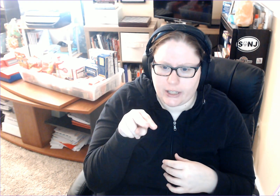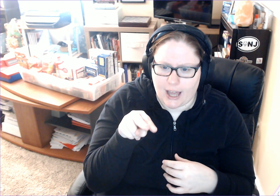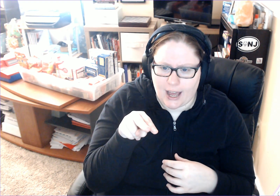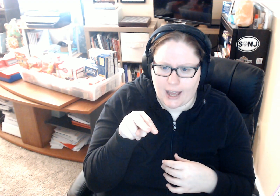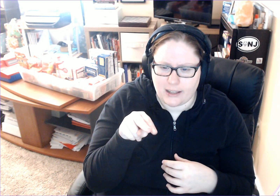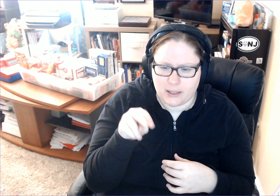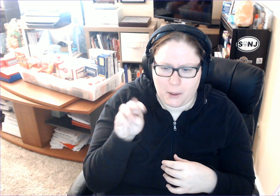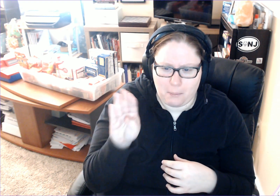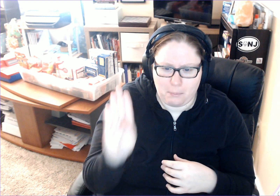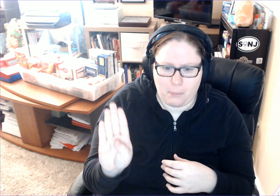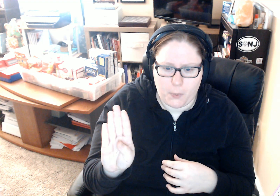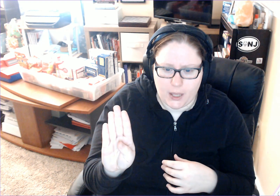at B.